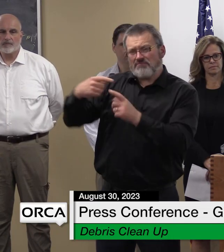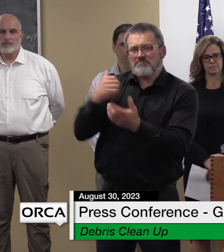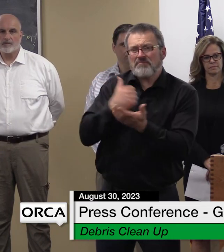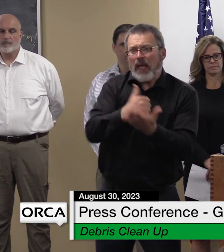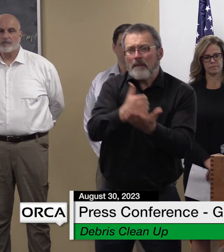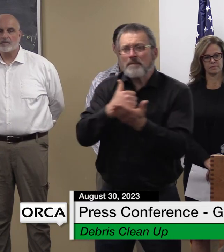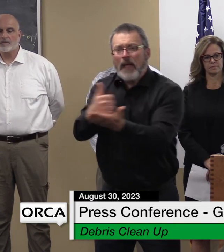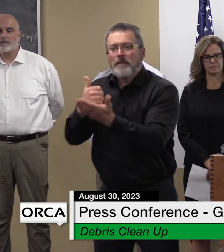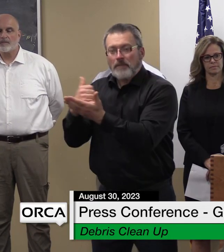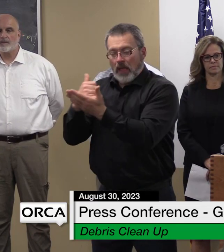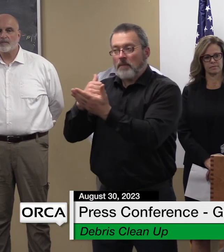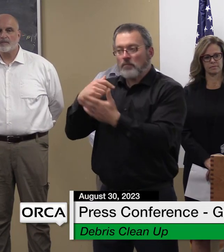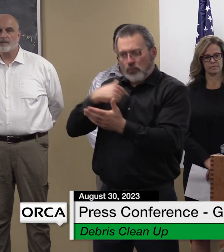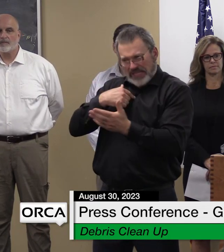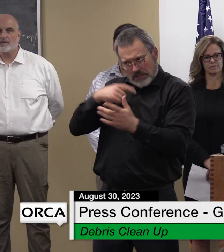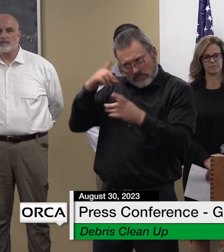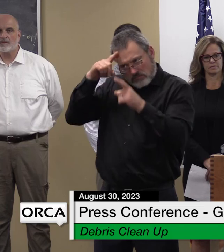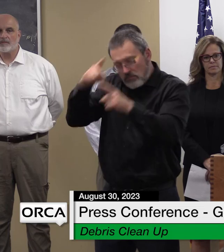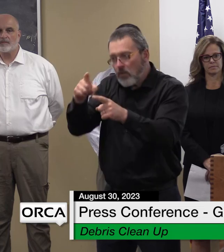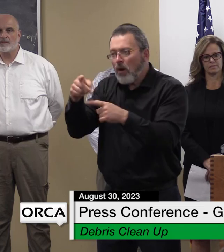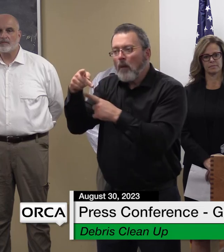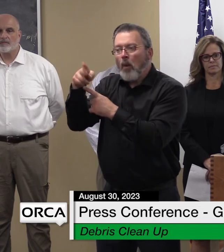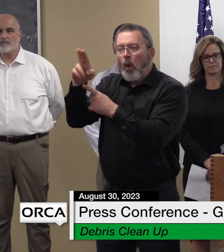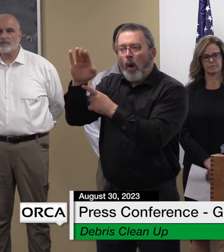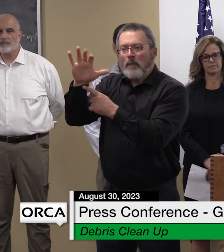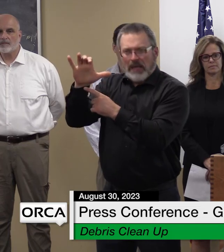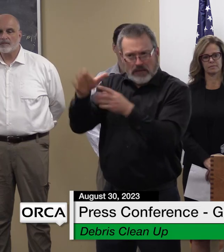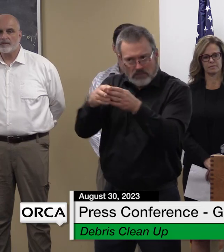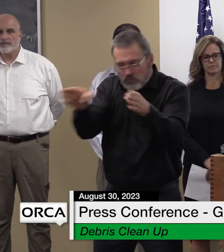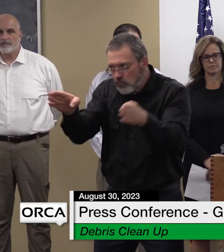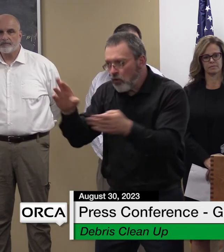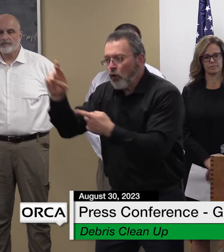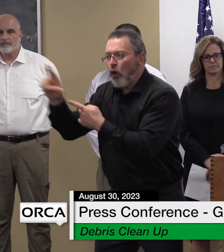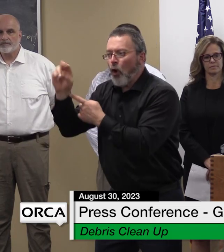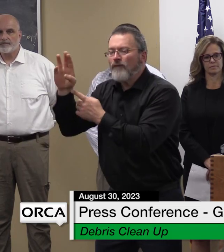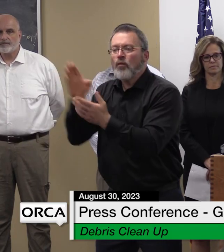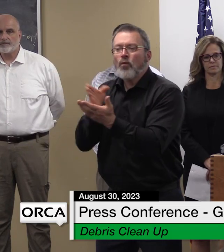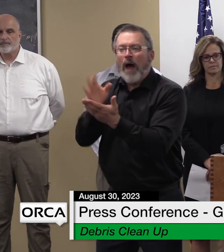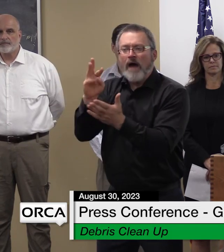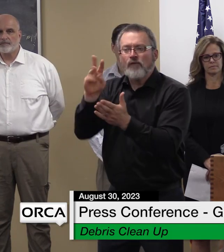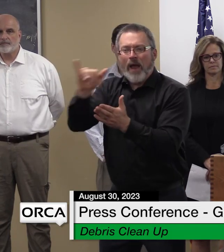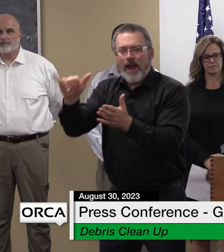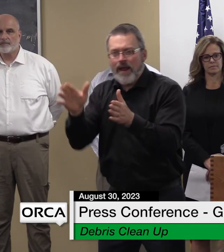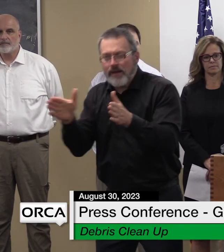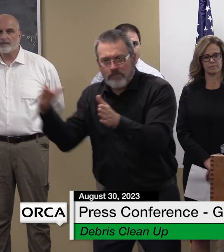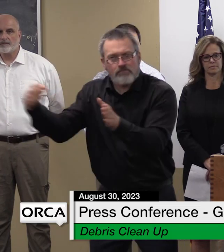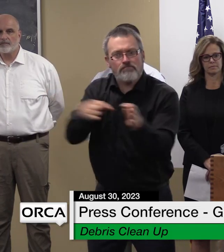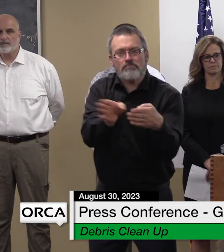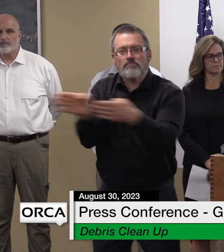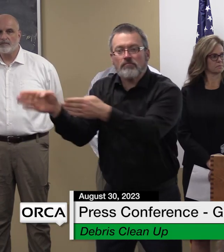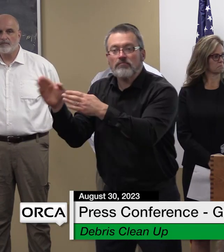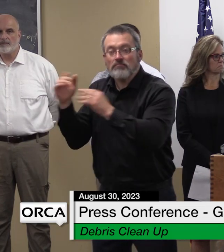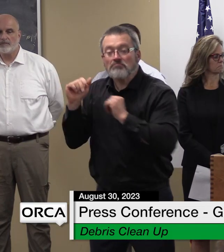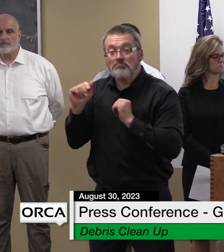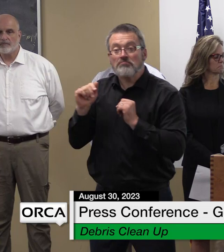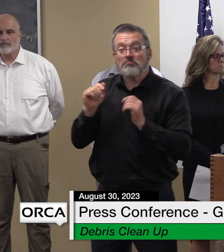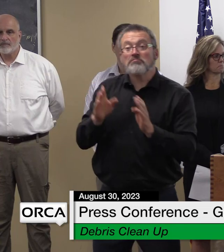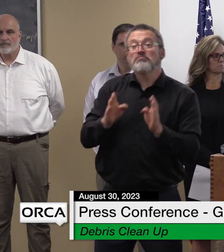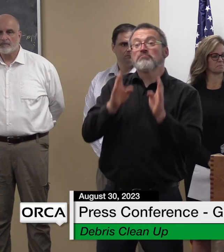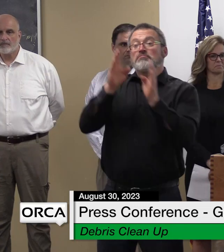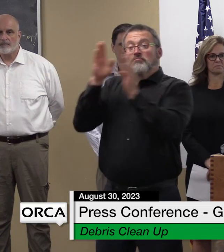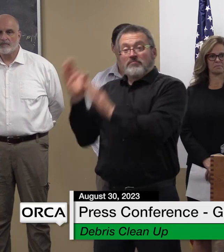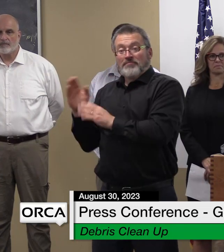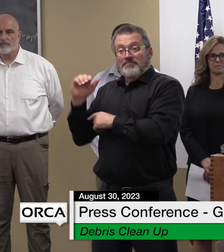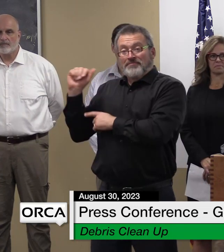To date, Vermont's debris contractor and the Agency of Transportation have picked up nearly 6,000 tons, or